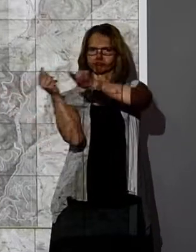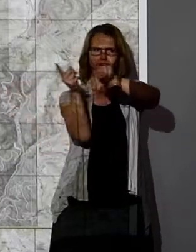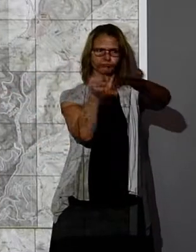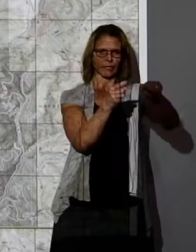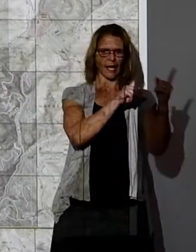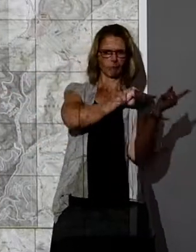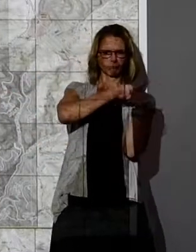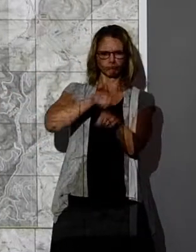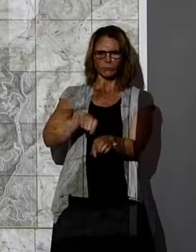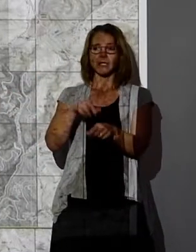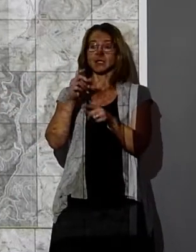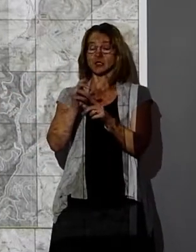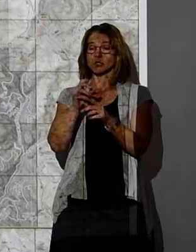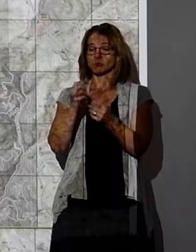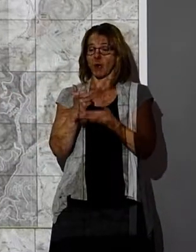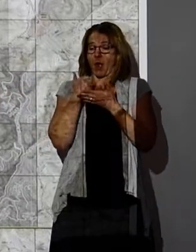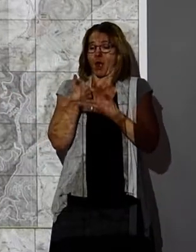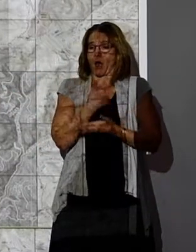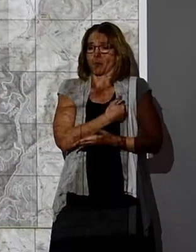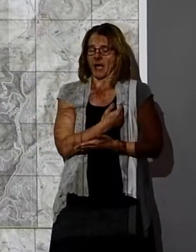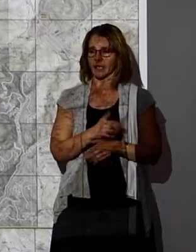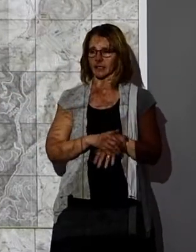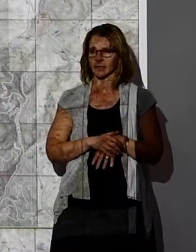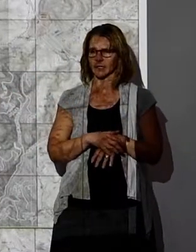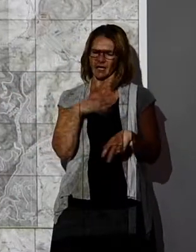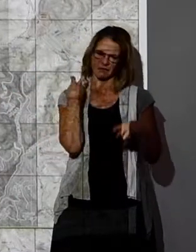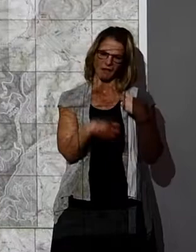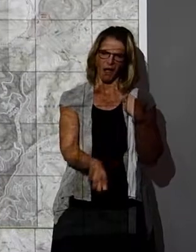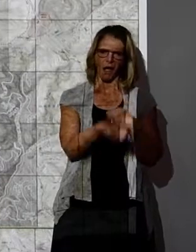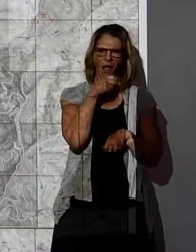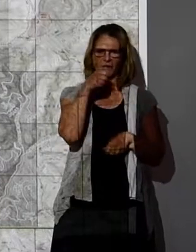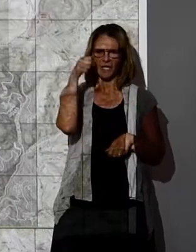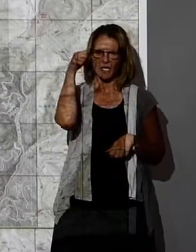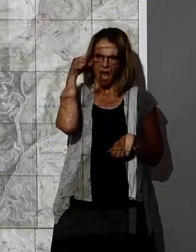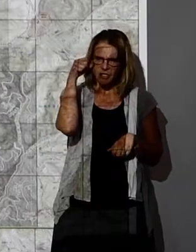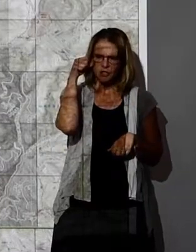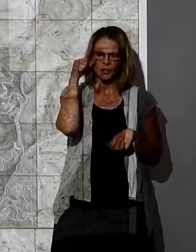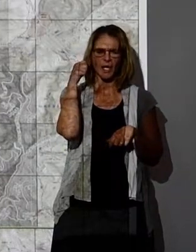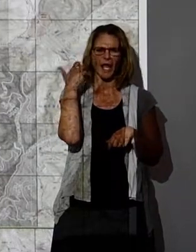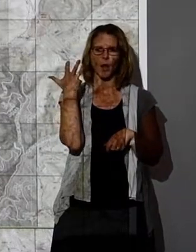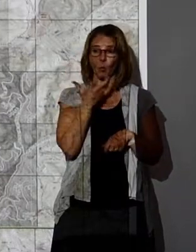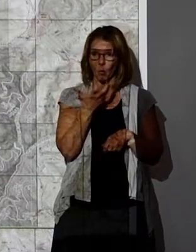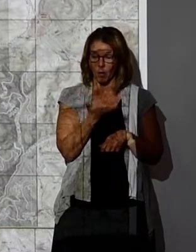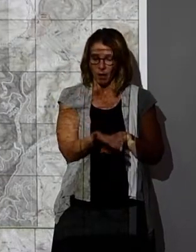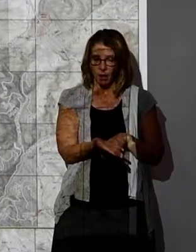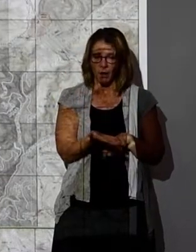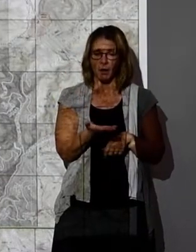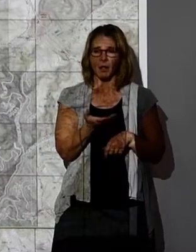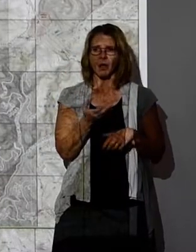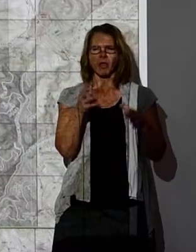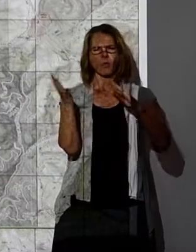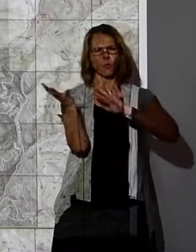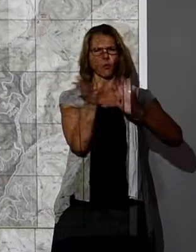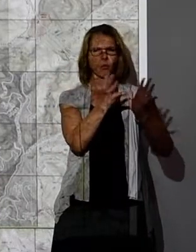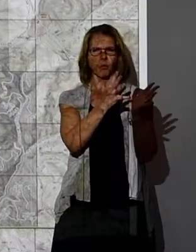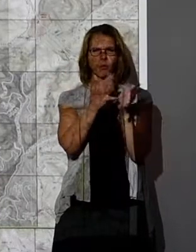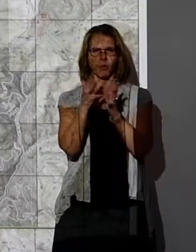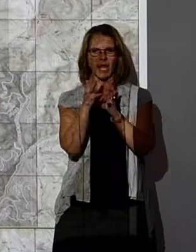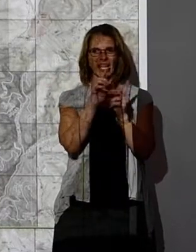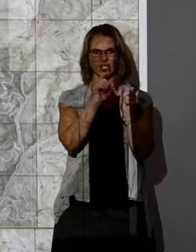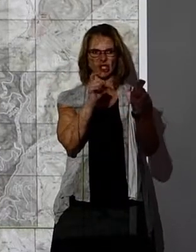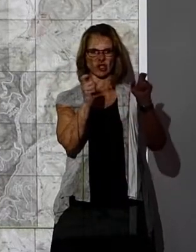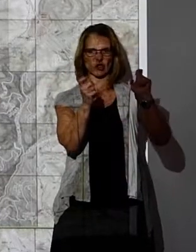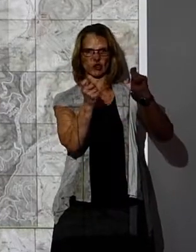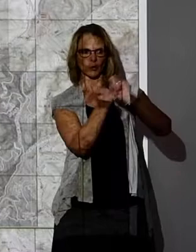out. What was tough about yesterday, and the fire folks know this better than anybody, the wind switched and